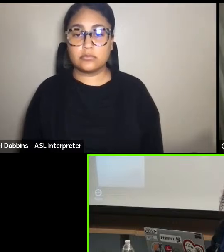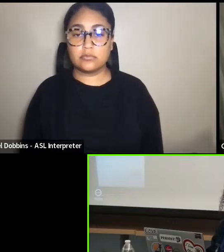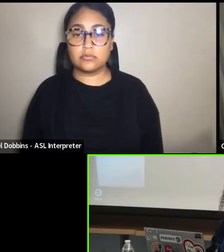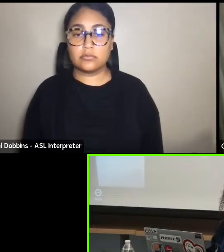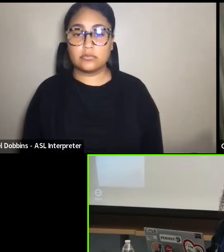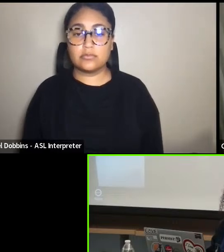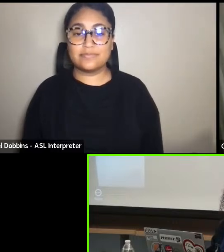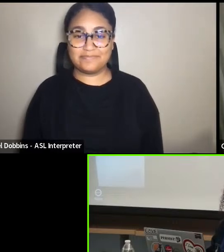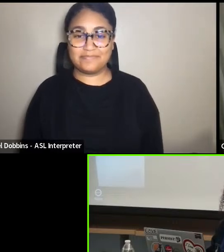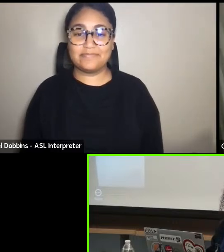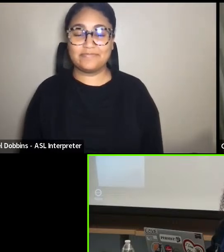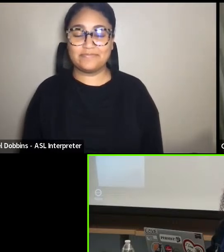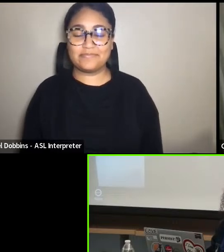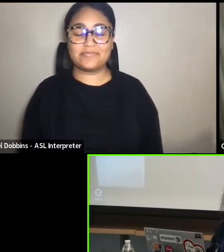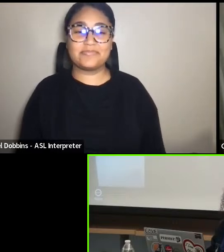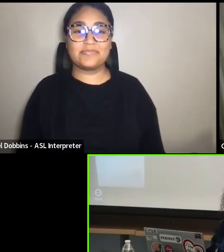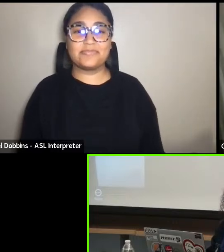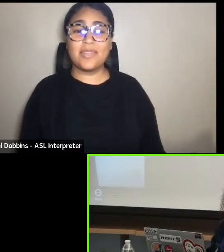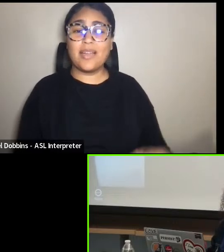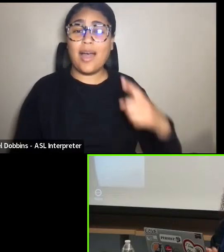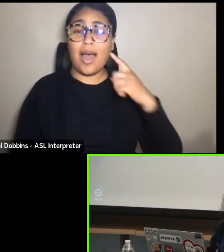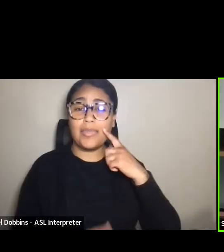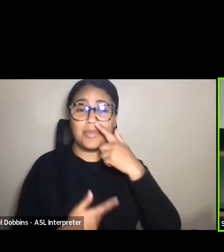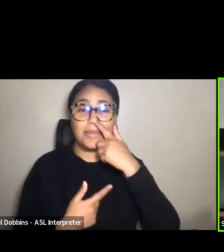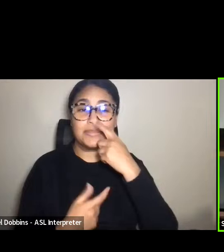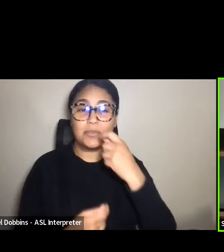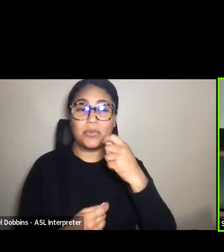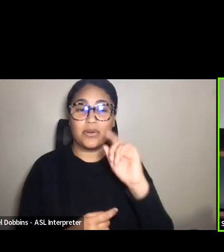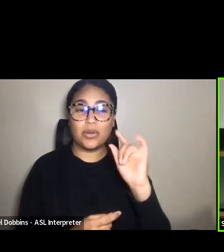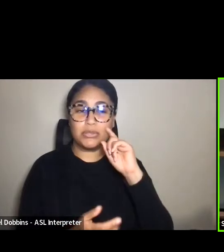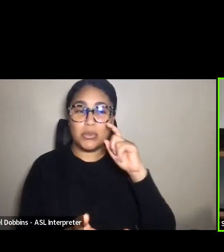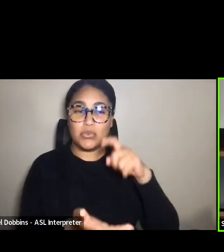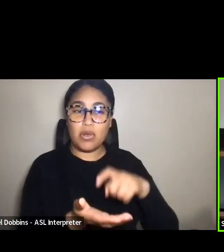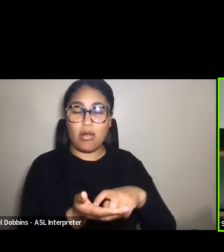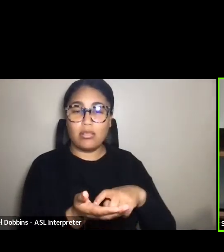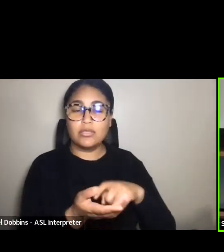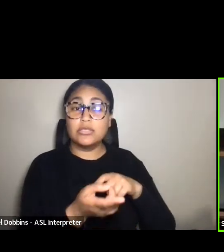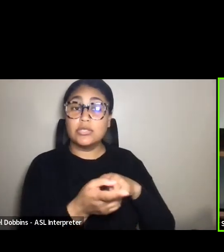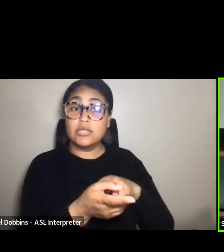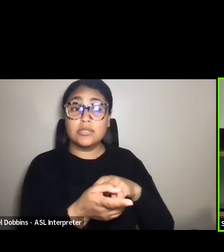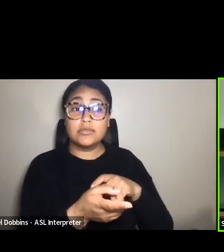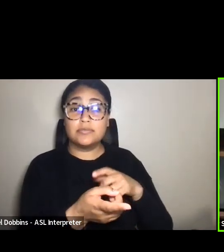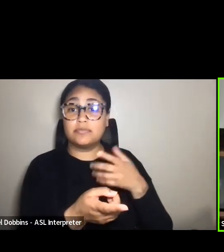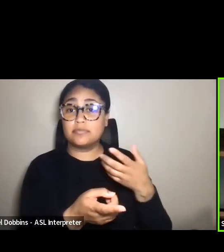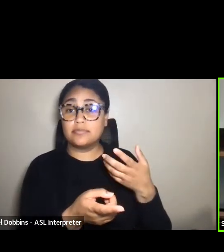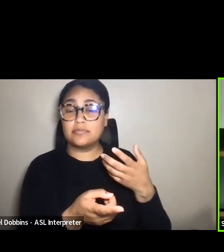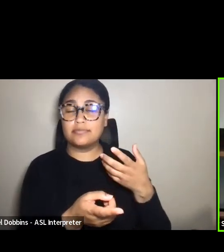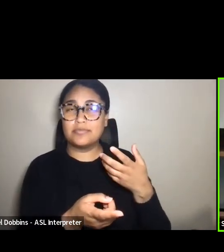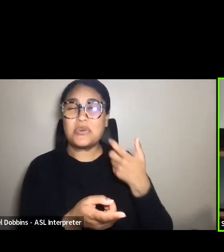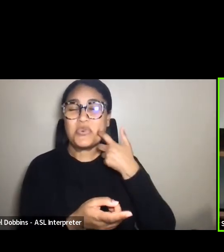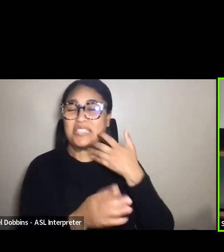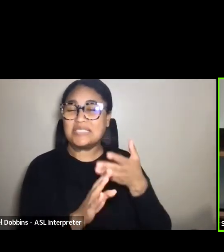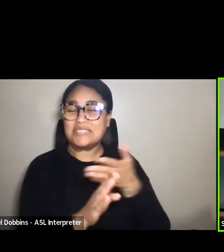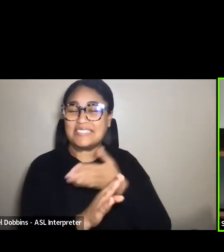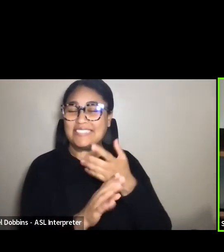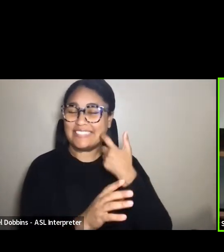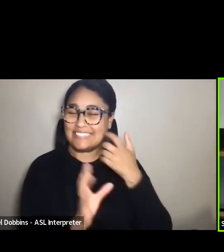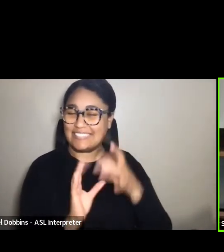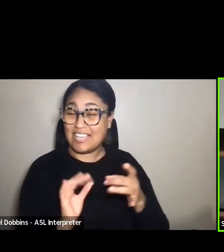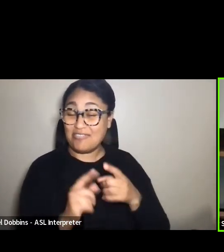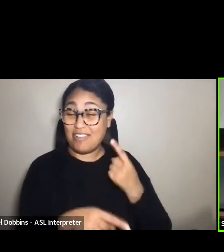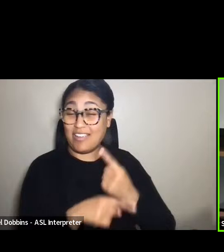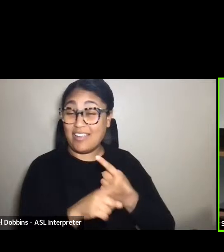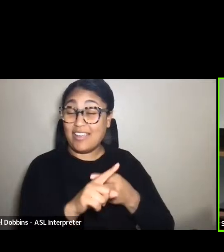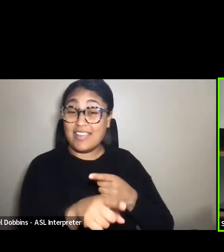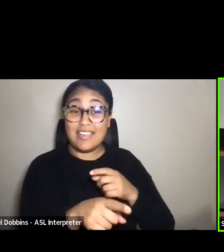I think it's important to also acknowledge that it's like, like we were saying earlier, it's not